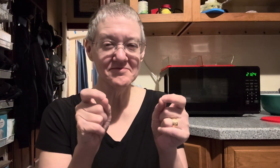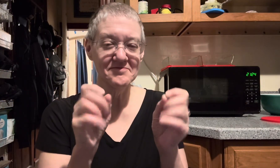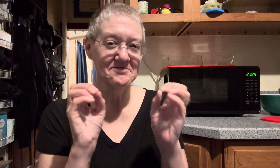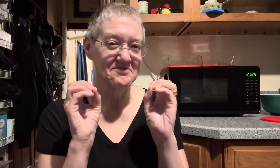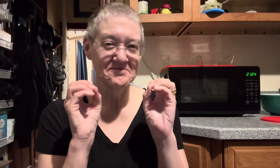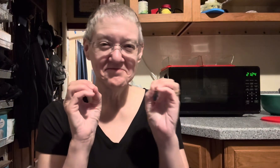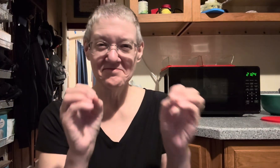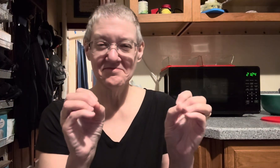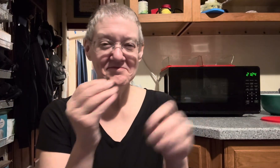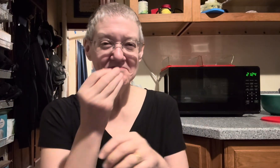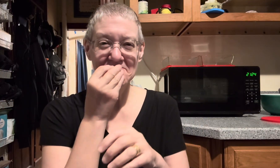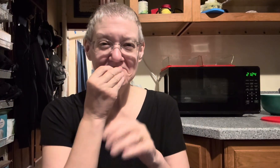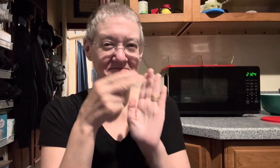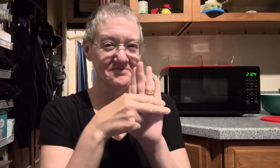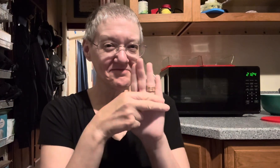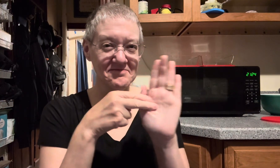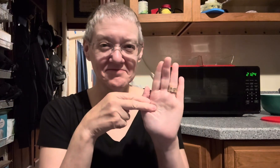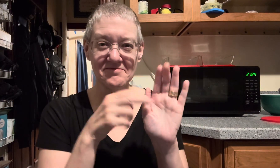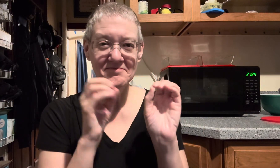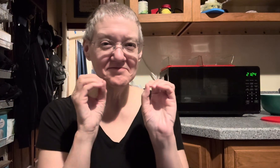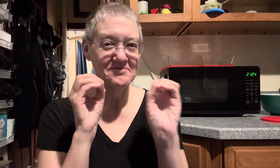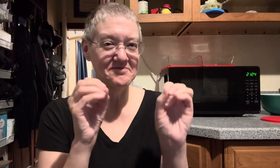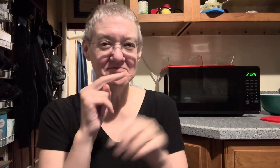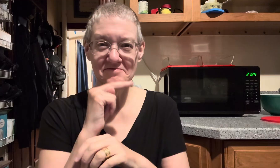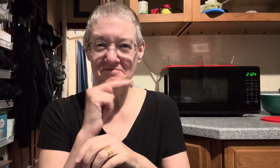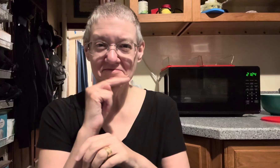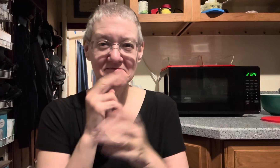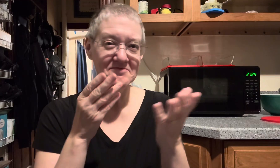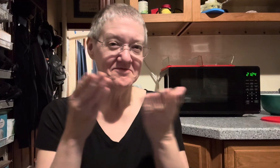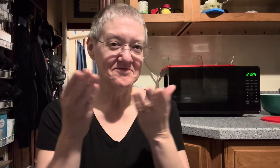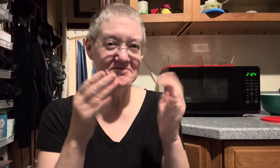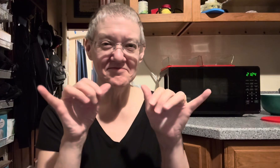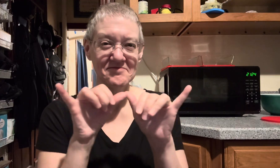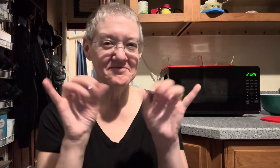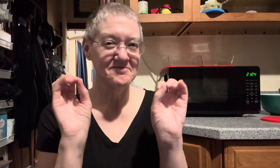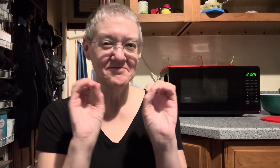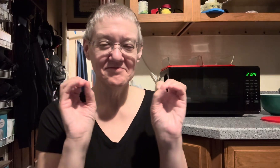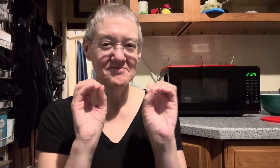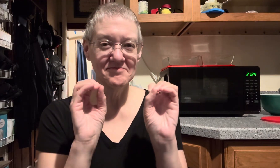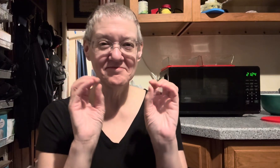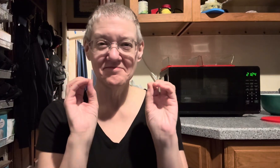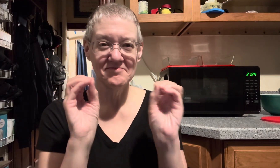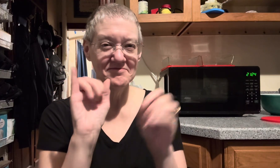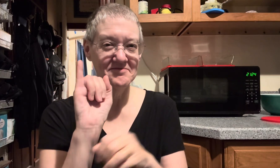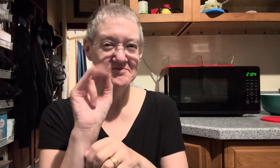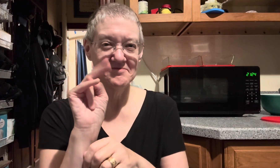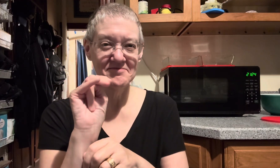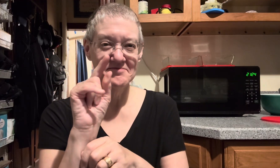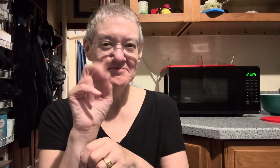This crab doesn't have any nutritional information. No serving sizes, ingredients, nothing.